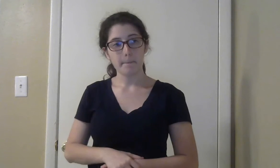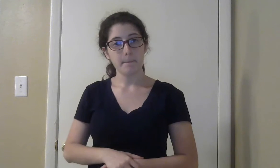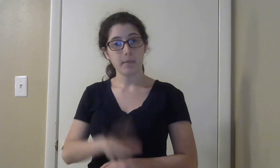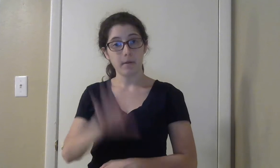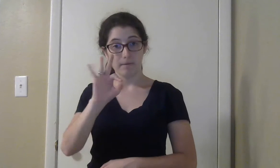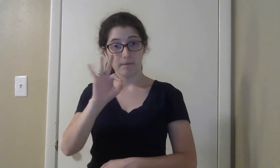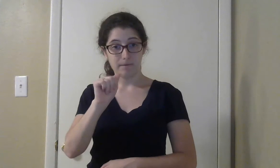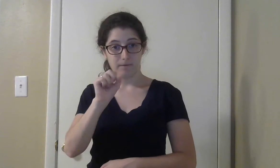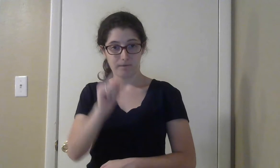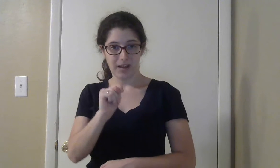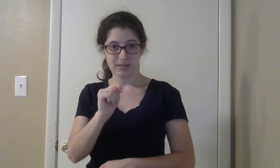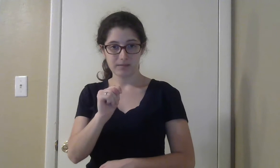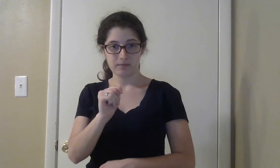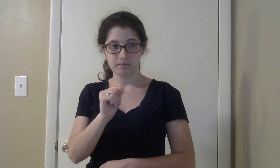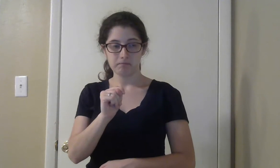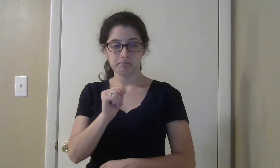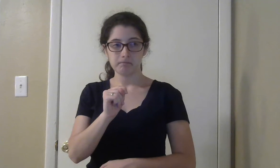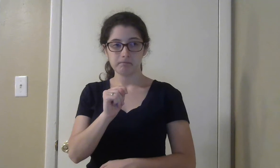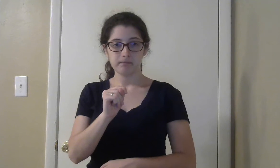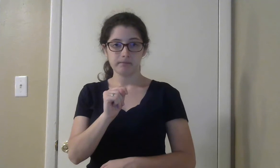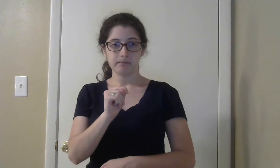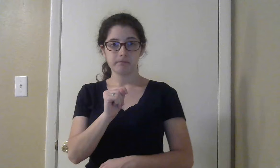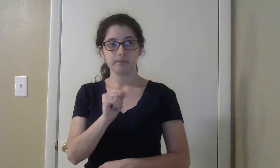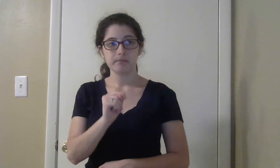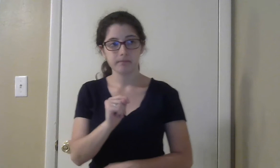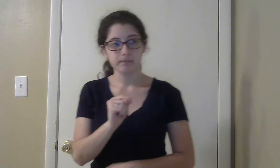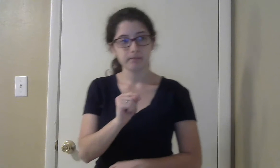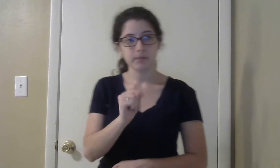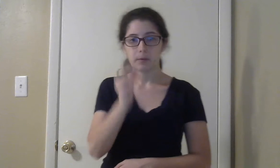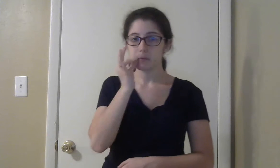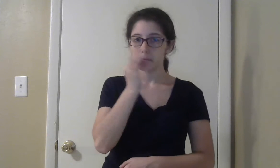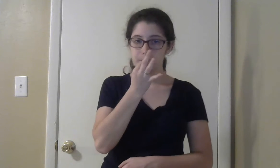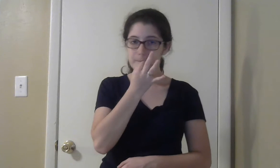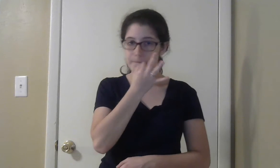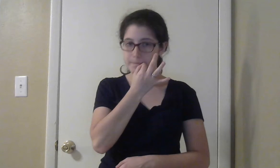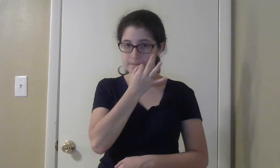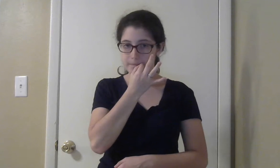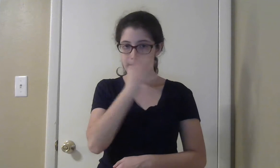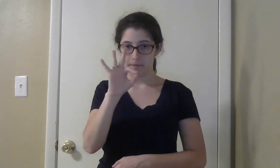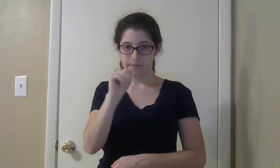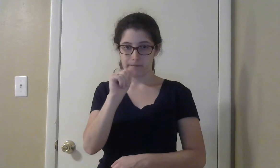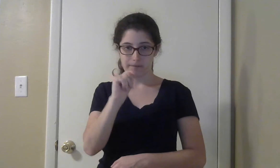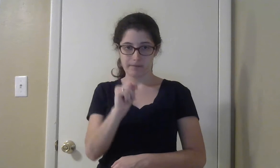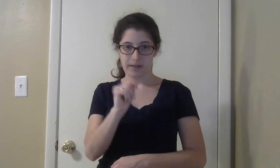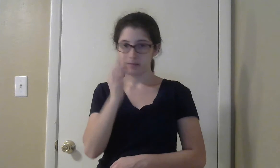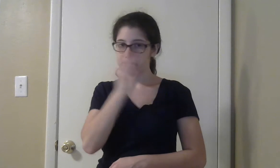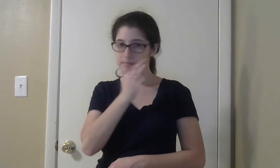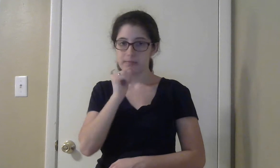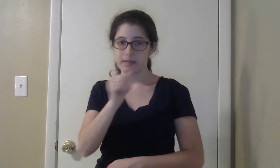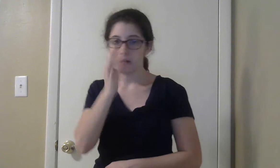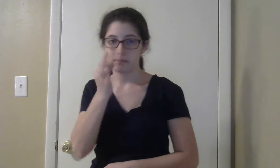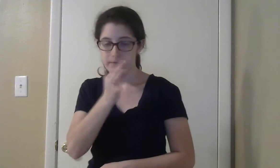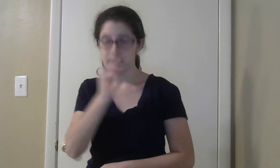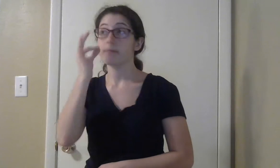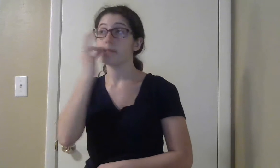fast, anoint your head, wash your face, that your fasting may not be seen by others, but